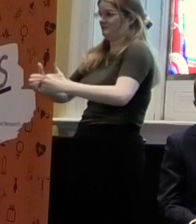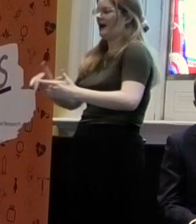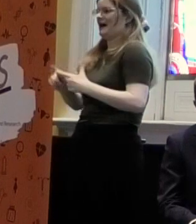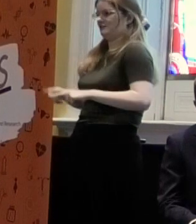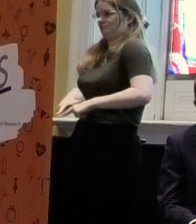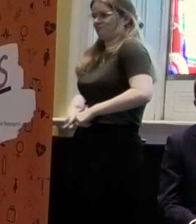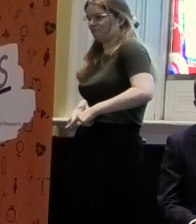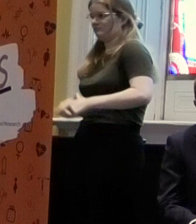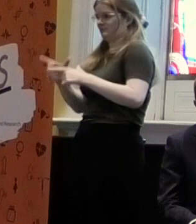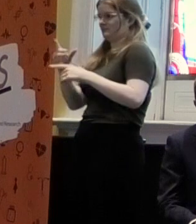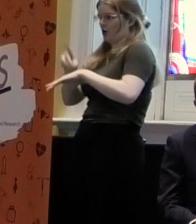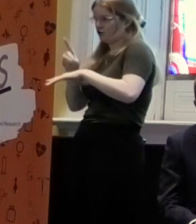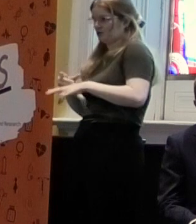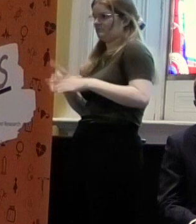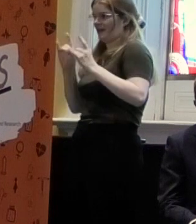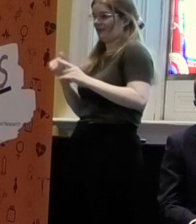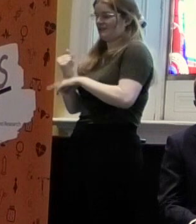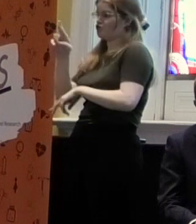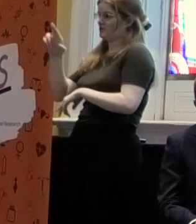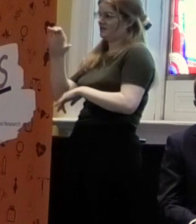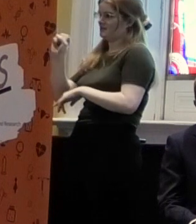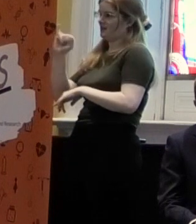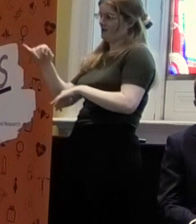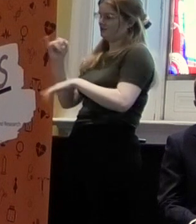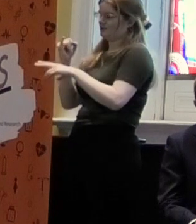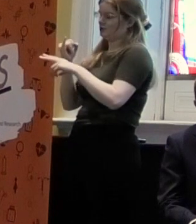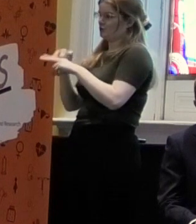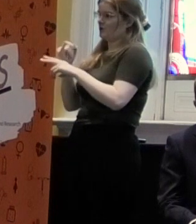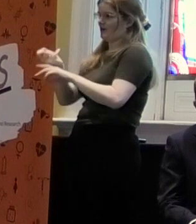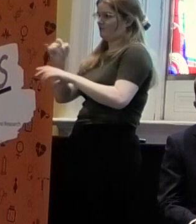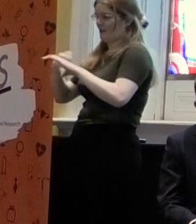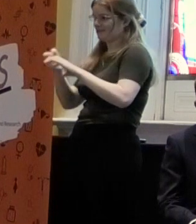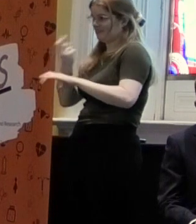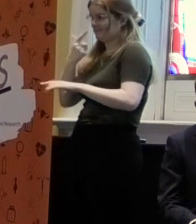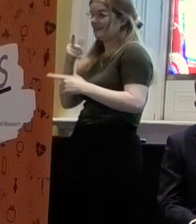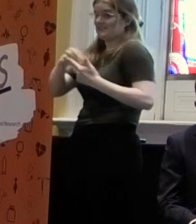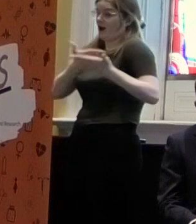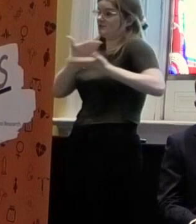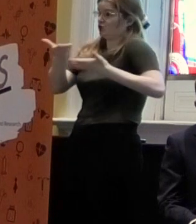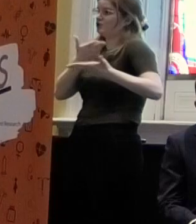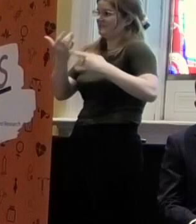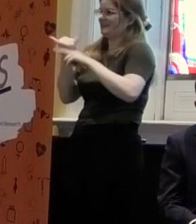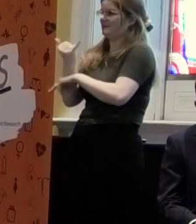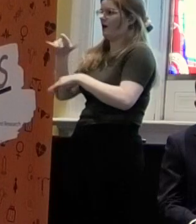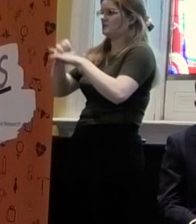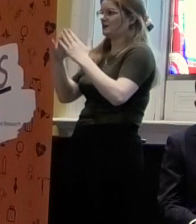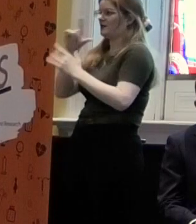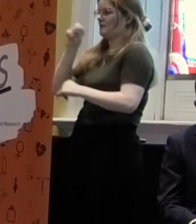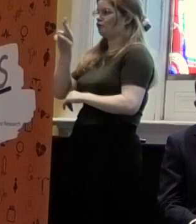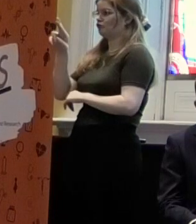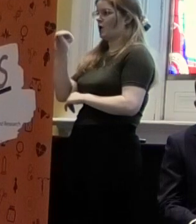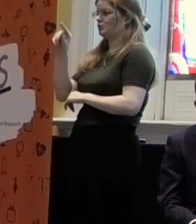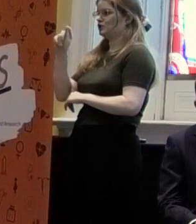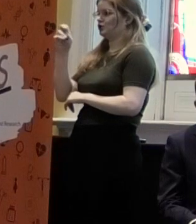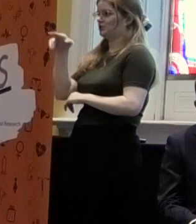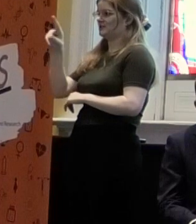at the RCSI School of Medicine, and Fergal is a Consultant Obstetrician at the Rotunda. Next